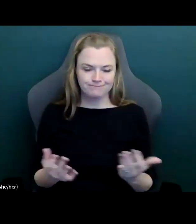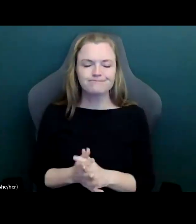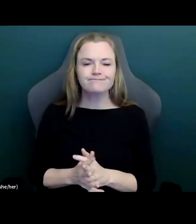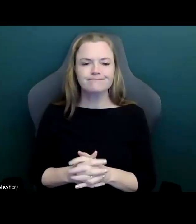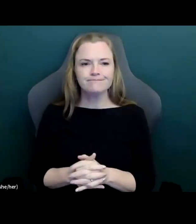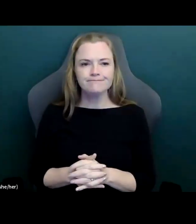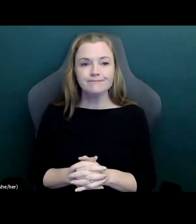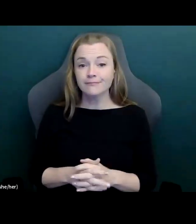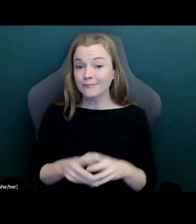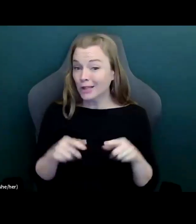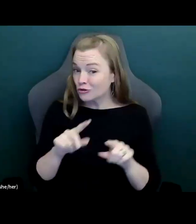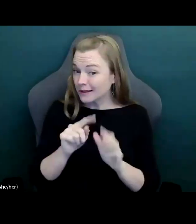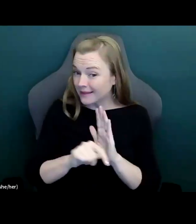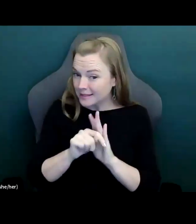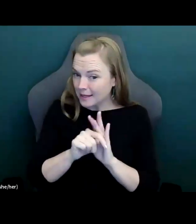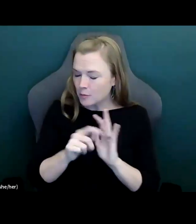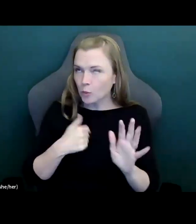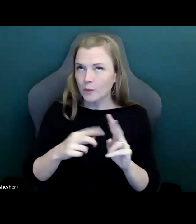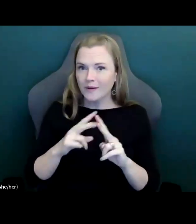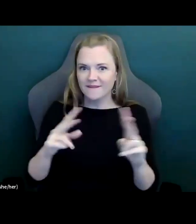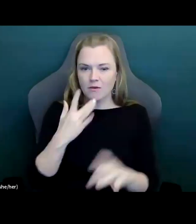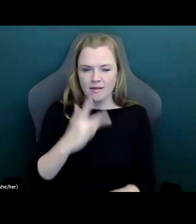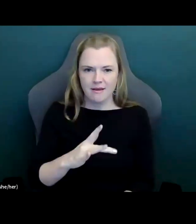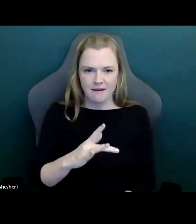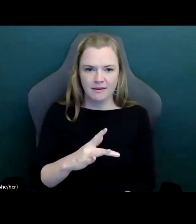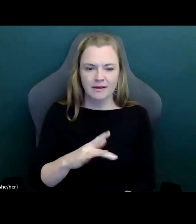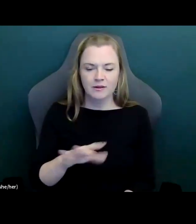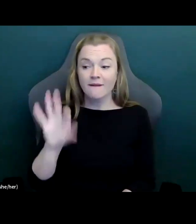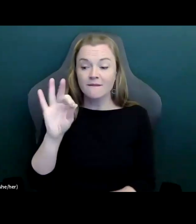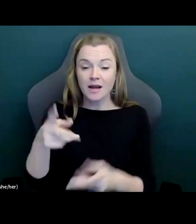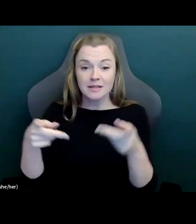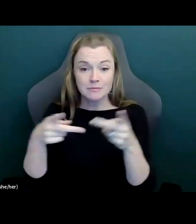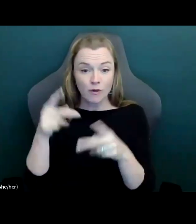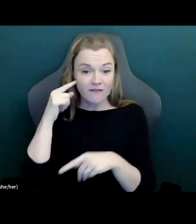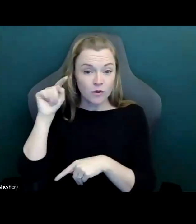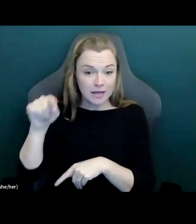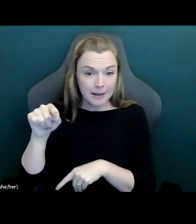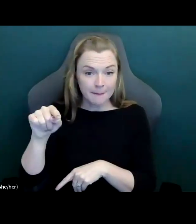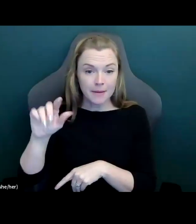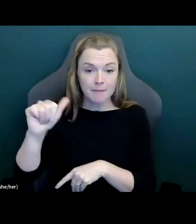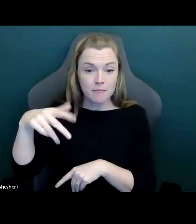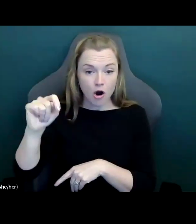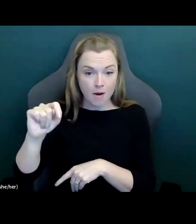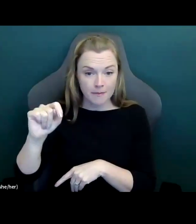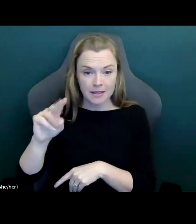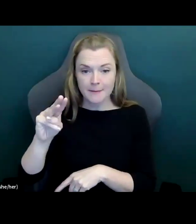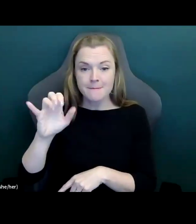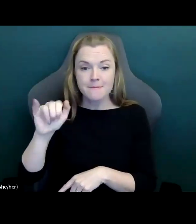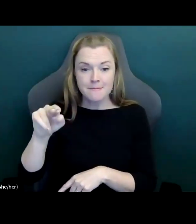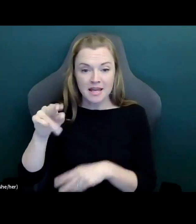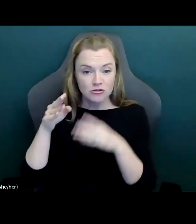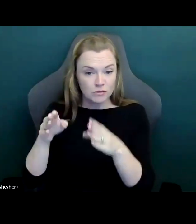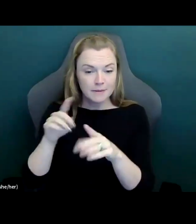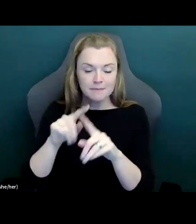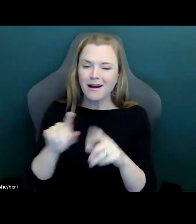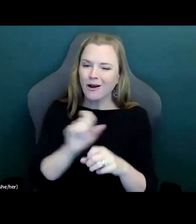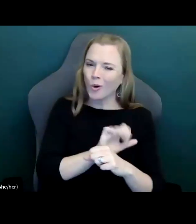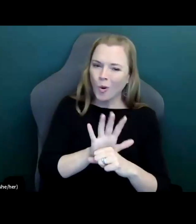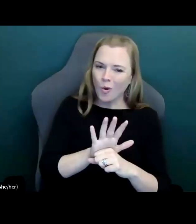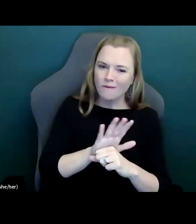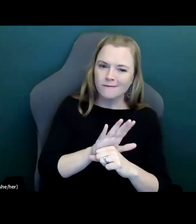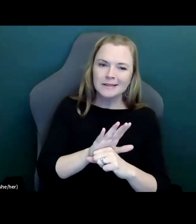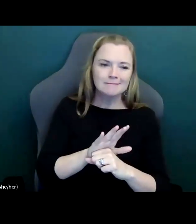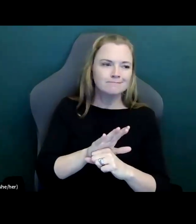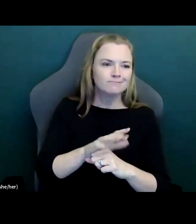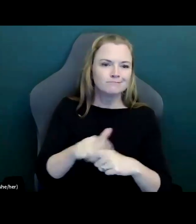were very fortunate to get a spot for Nick in an apartment at Main Street, though due to COVID, he wouldn't move in until the spring